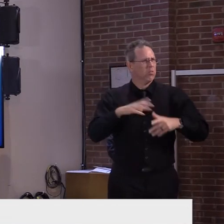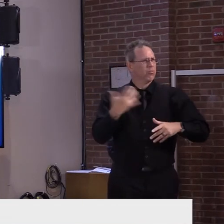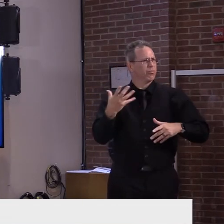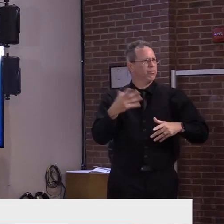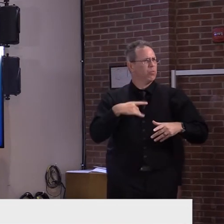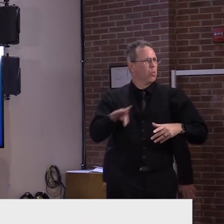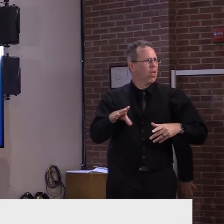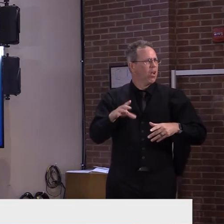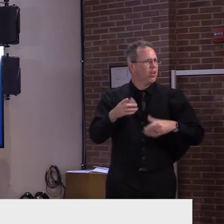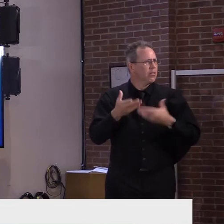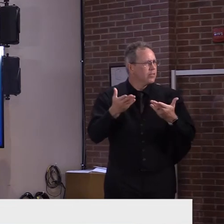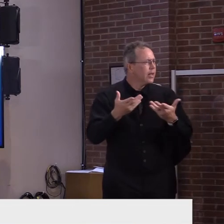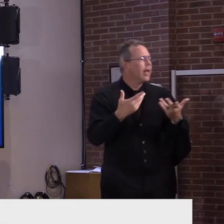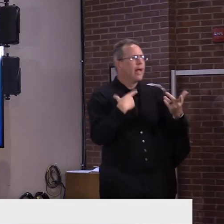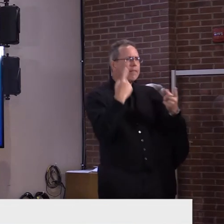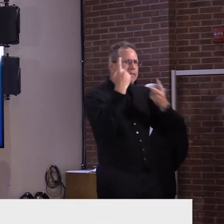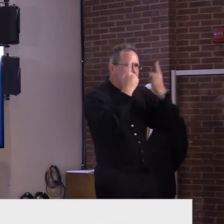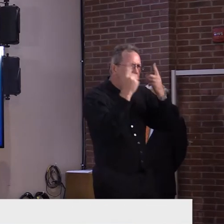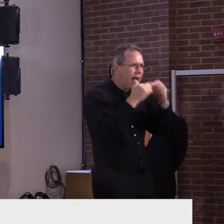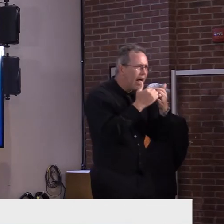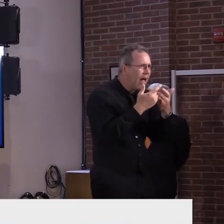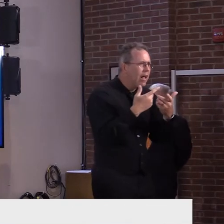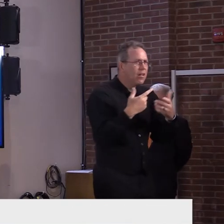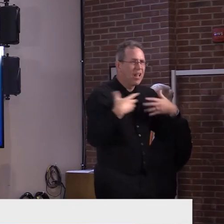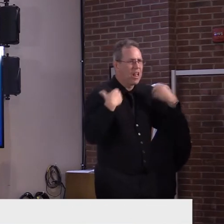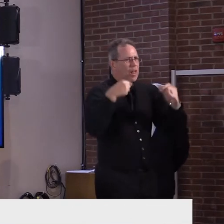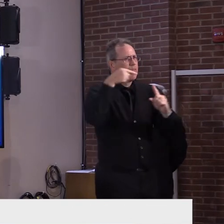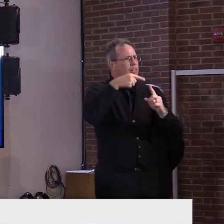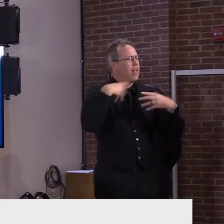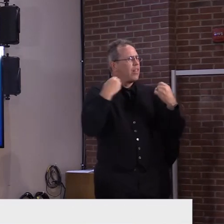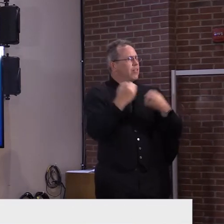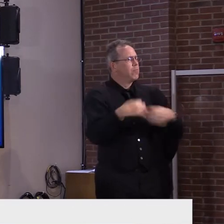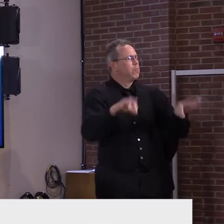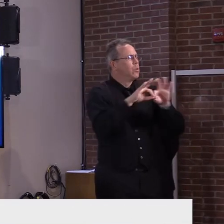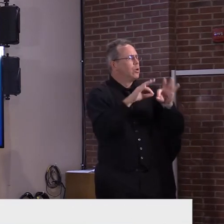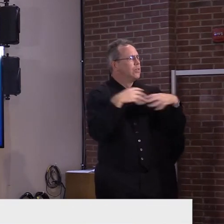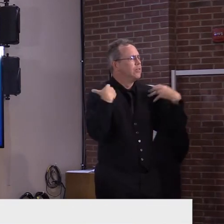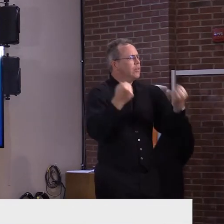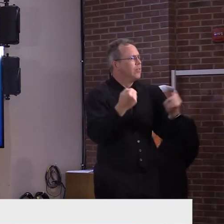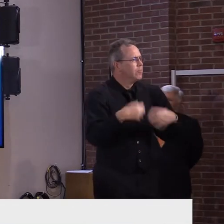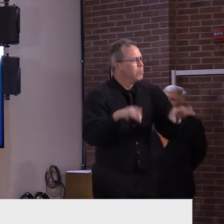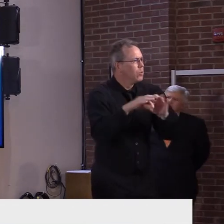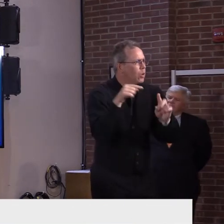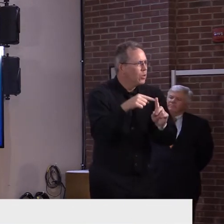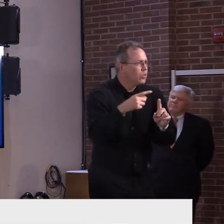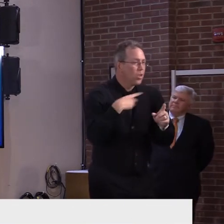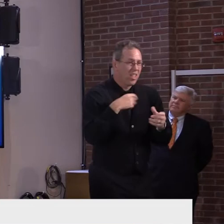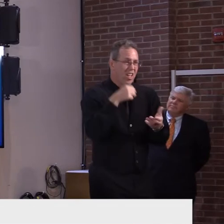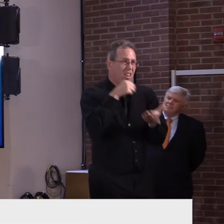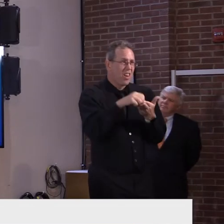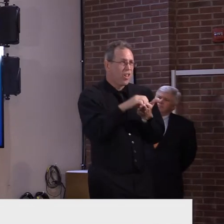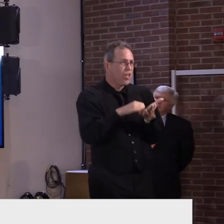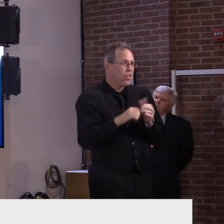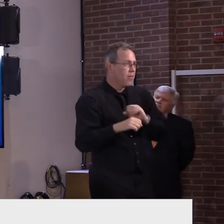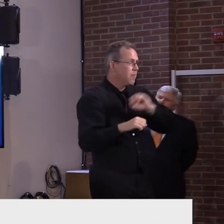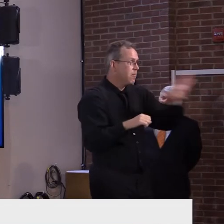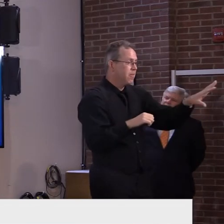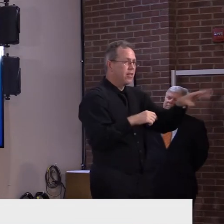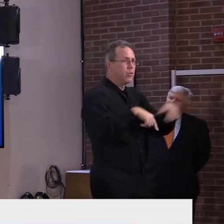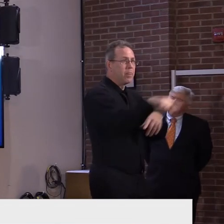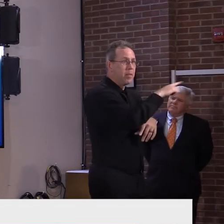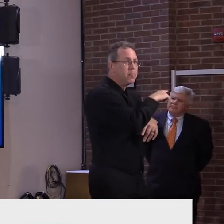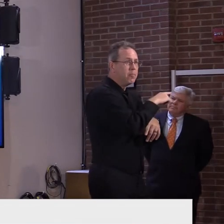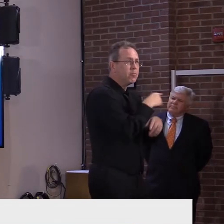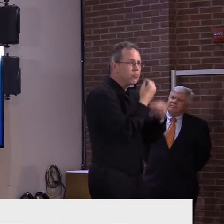factors. And really, my letter back to them just tried to convey the sense that